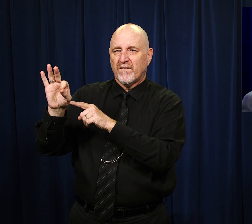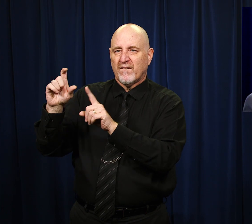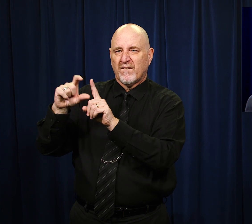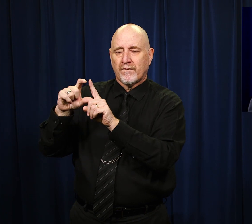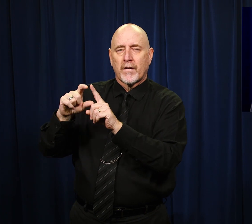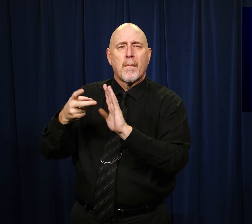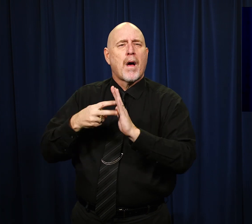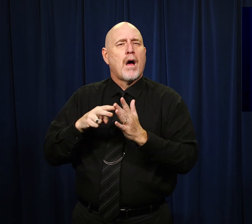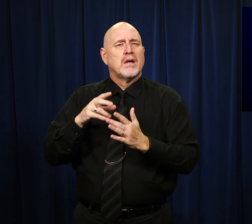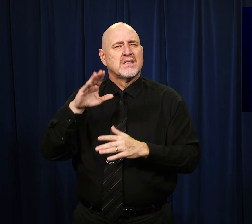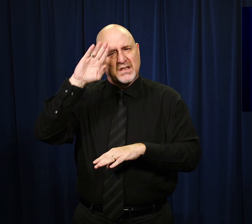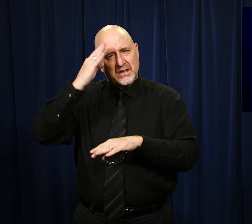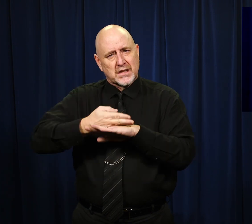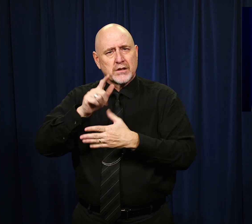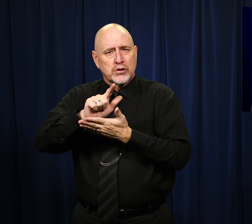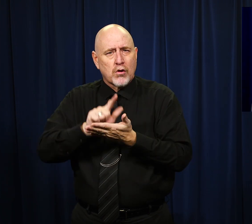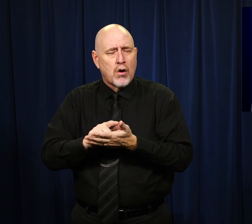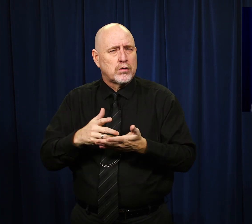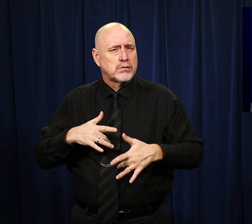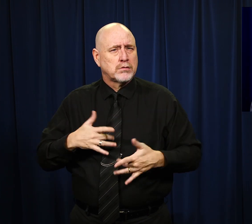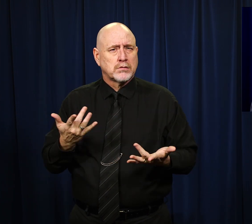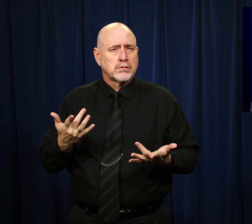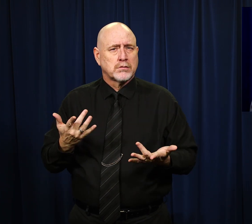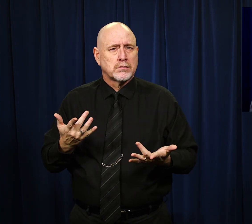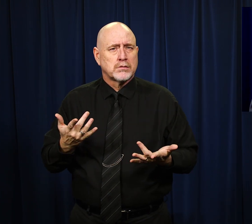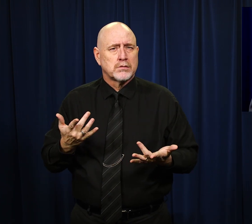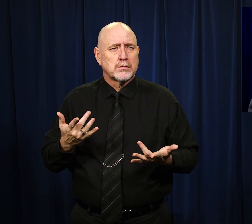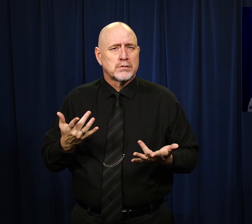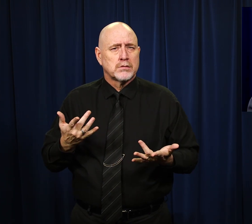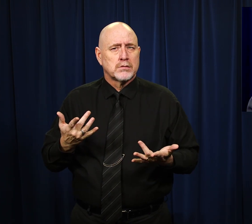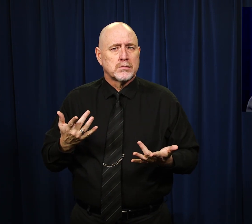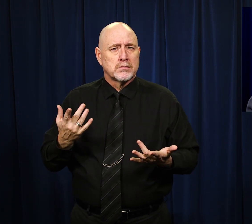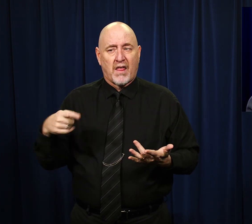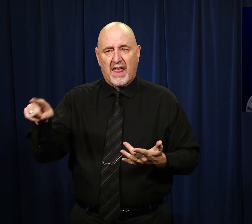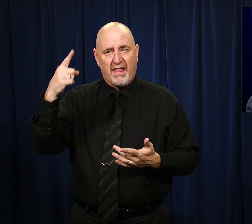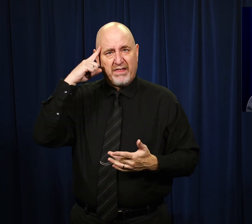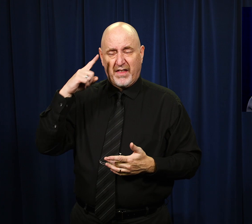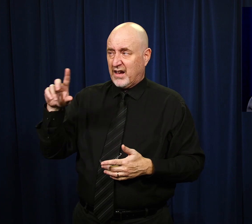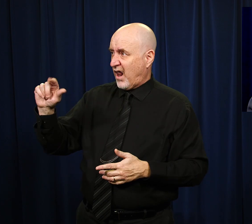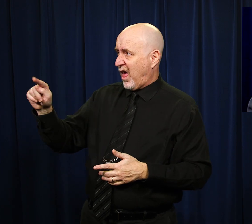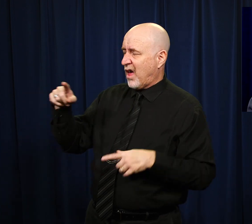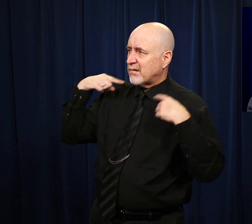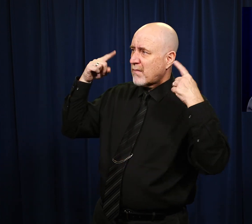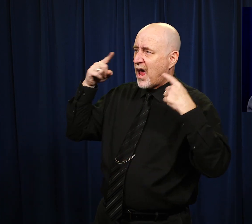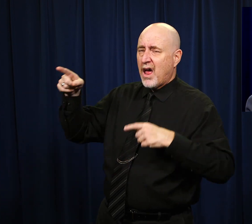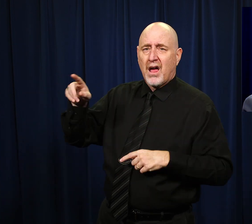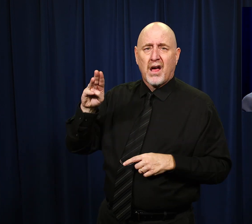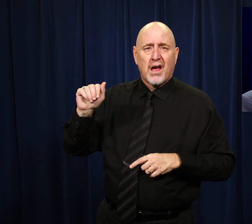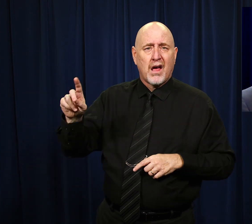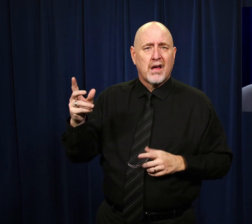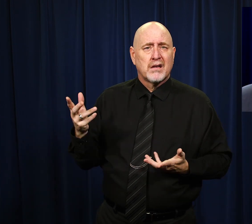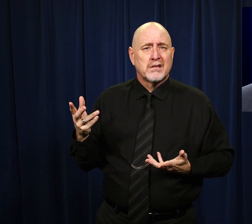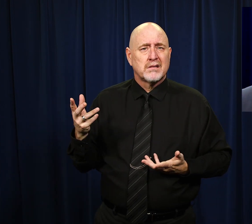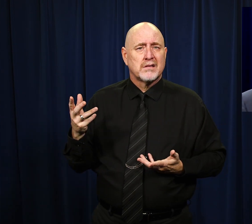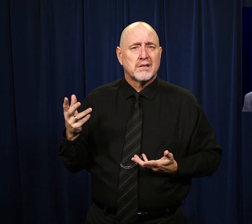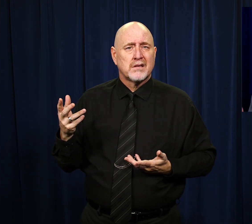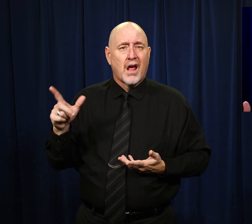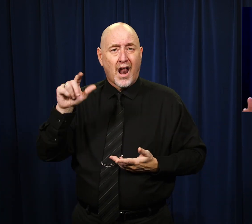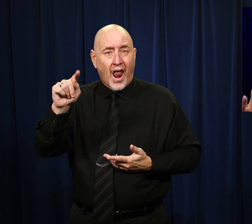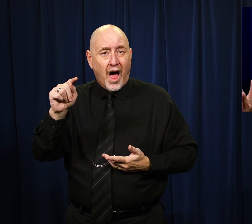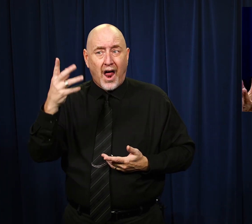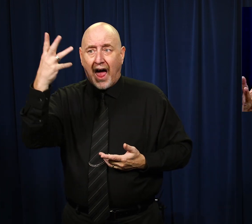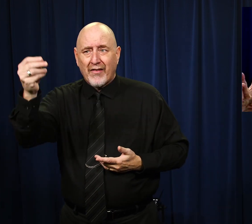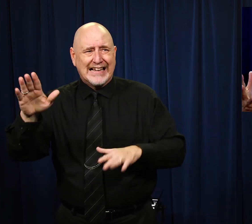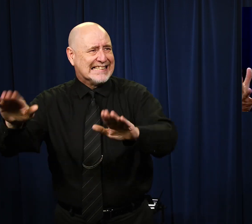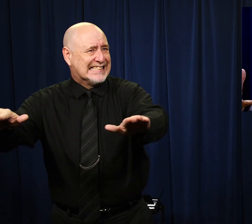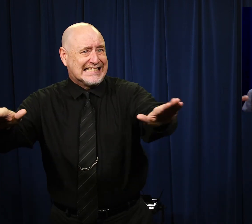But what about these sons-in-laws? Why, they think he's mad. Here the man is going out there